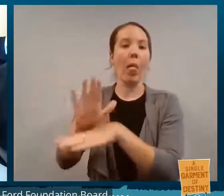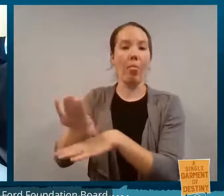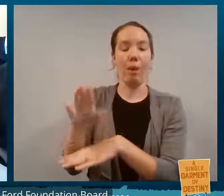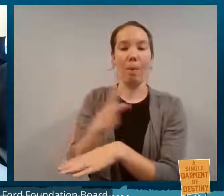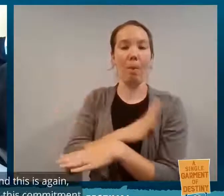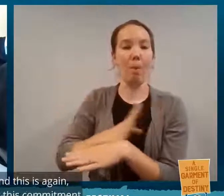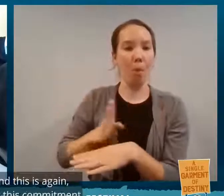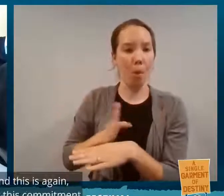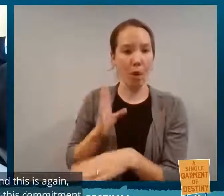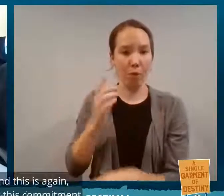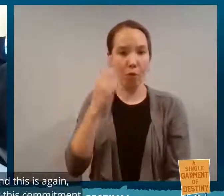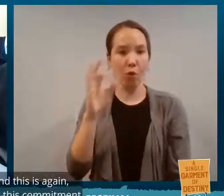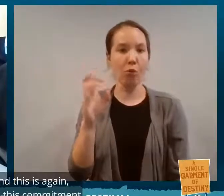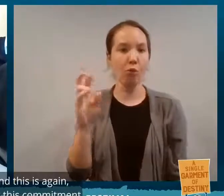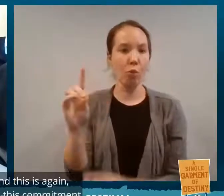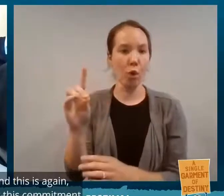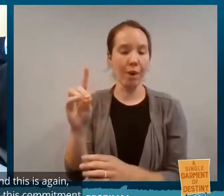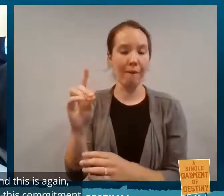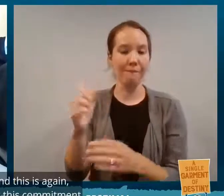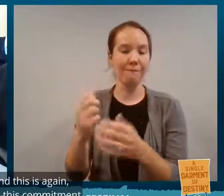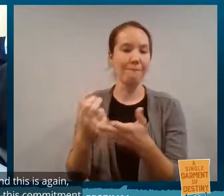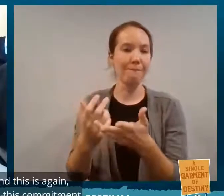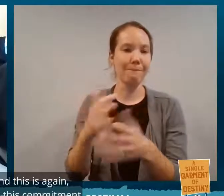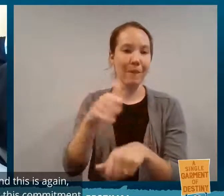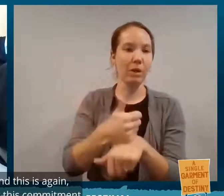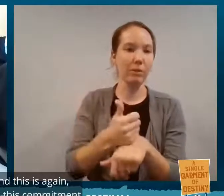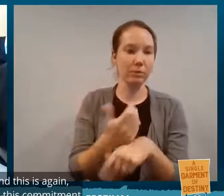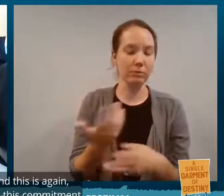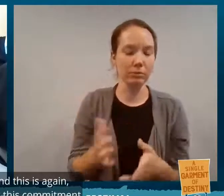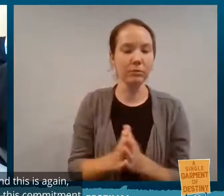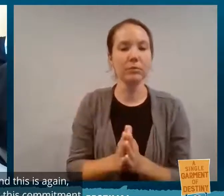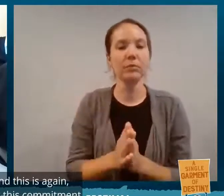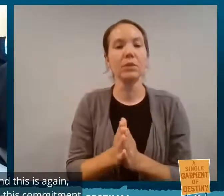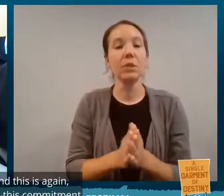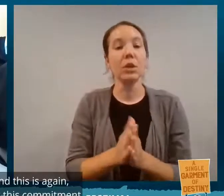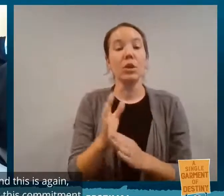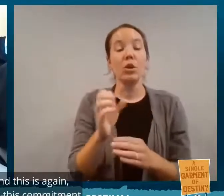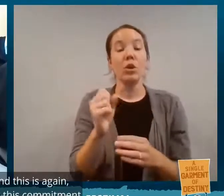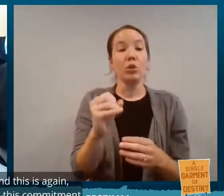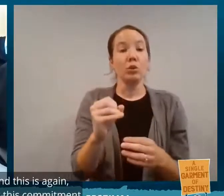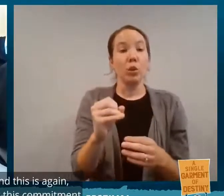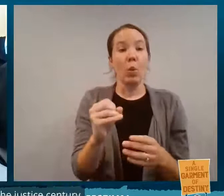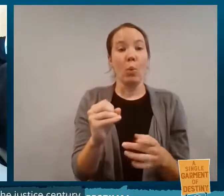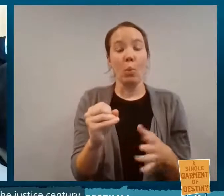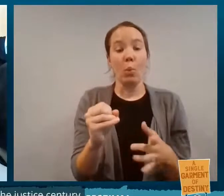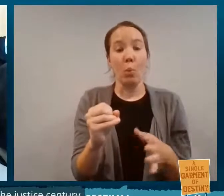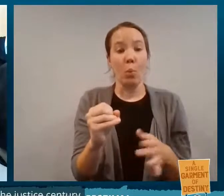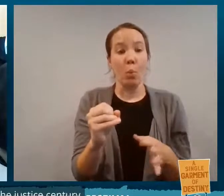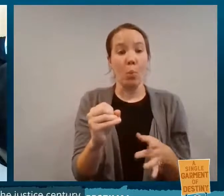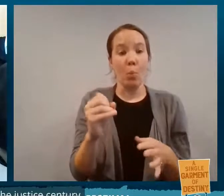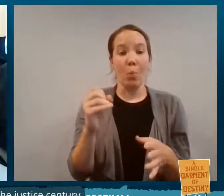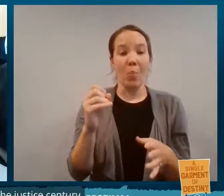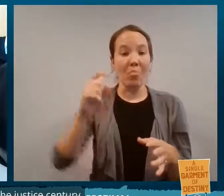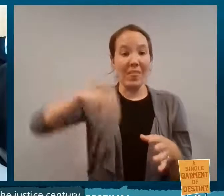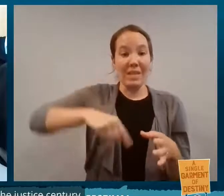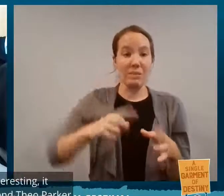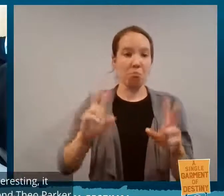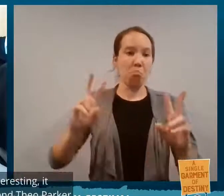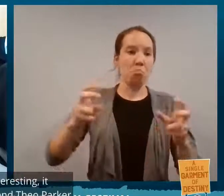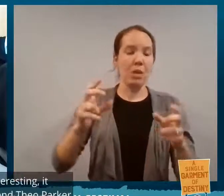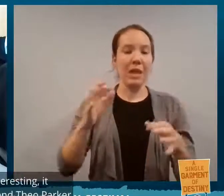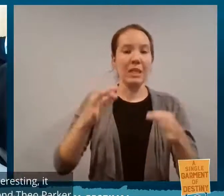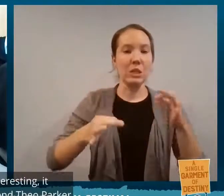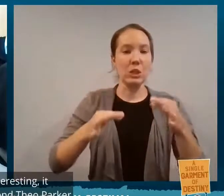Foundation board. There is, and this is, again, underscoring this commitment of this being the justice century.